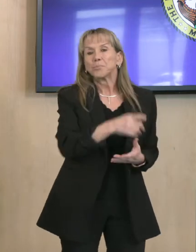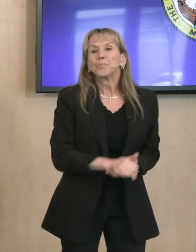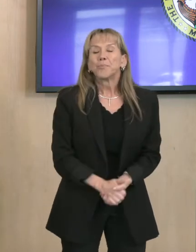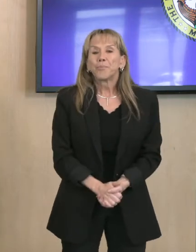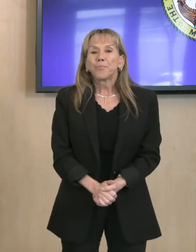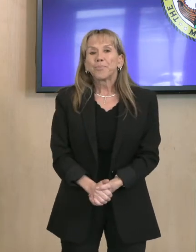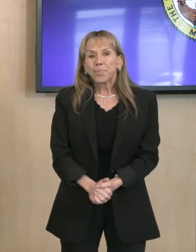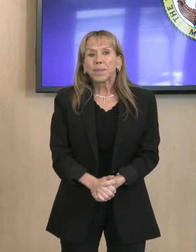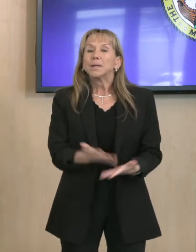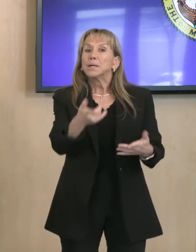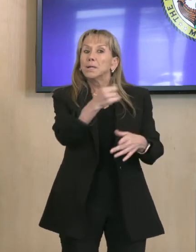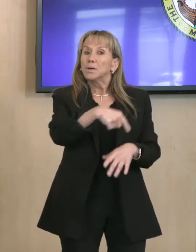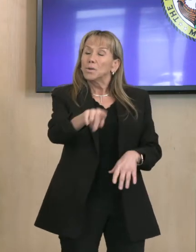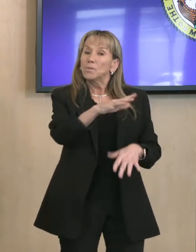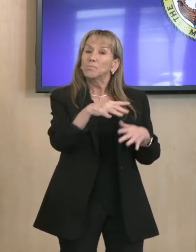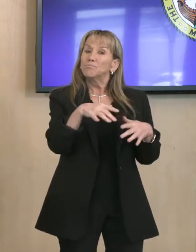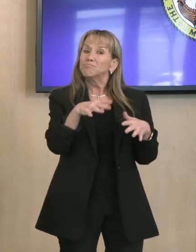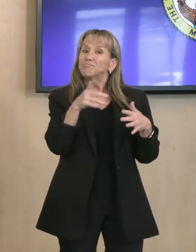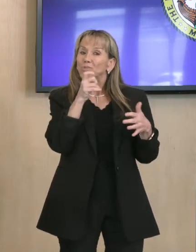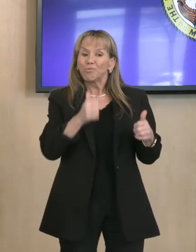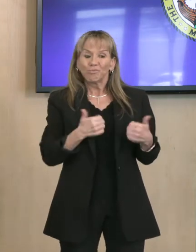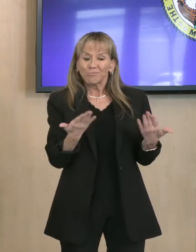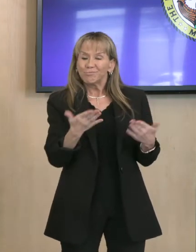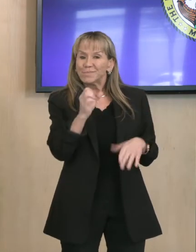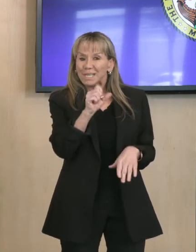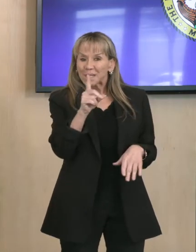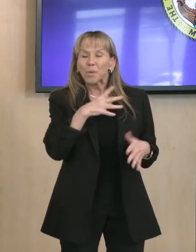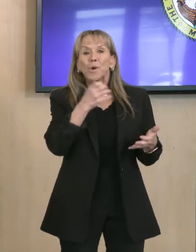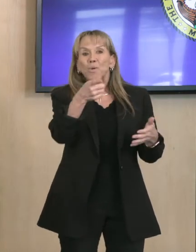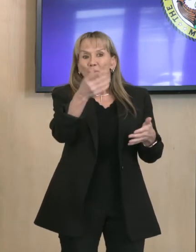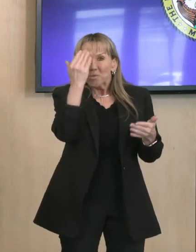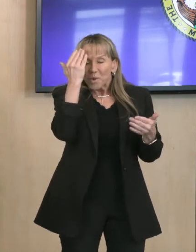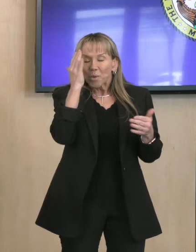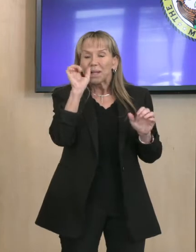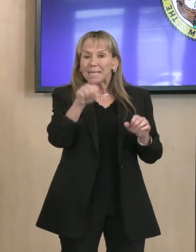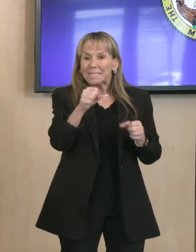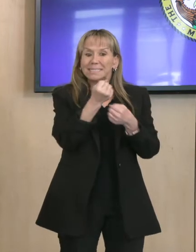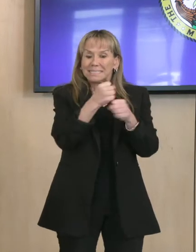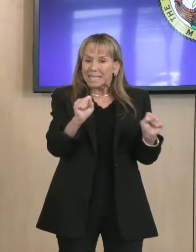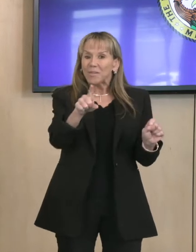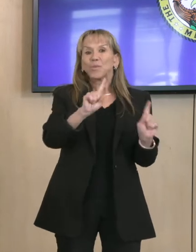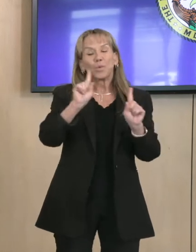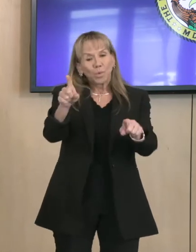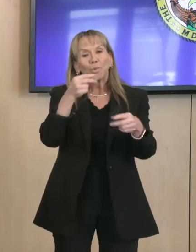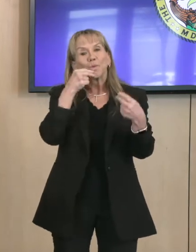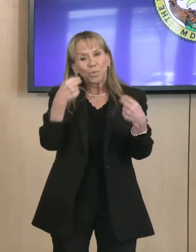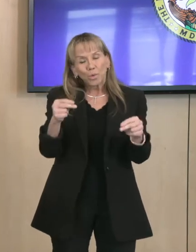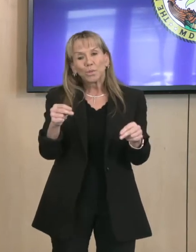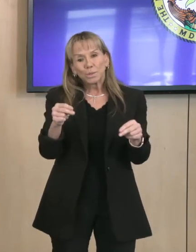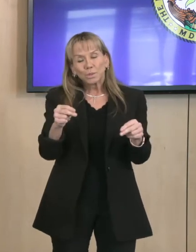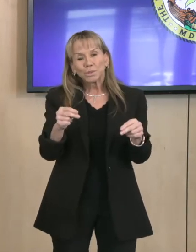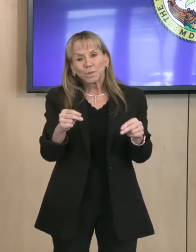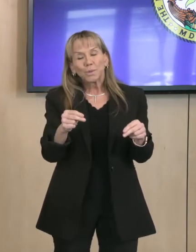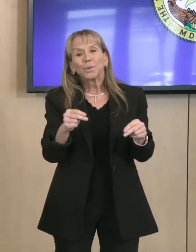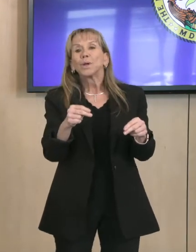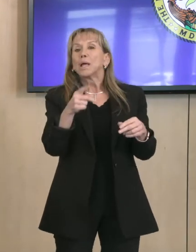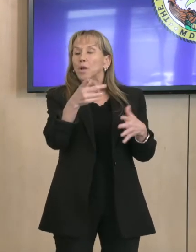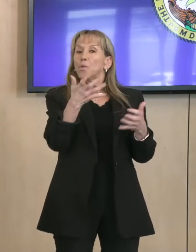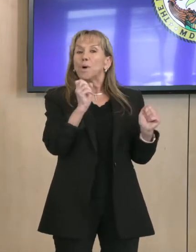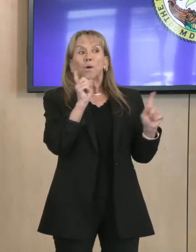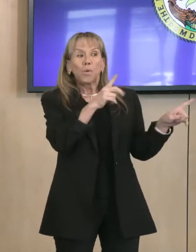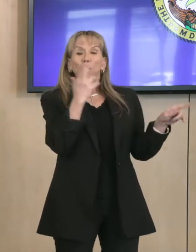Let me assure San Diegans that it is safe for you to go to the grocery store or to get takeout food